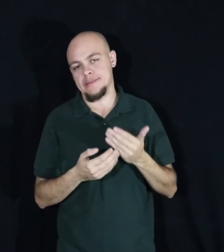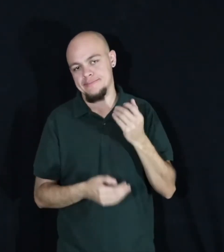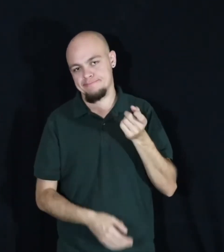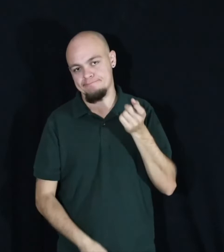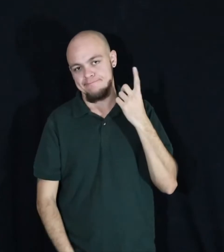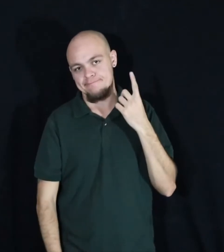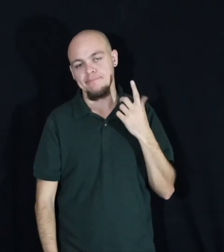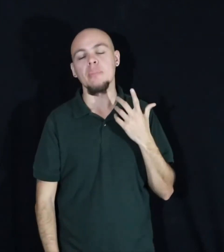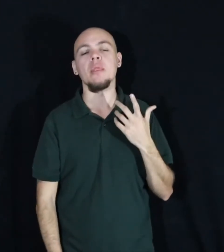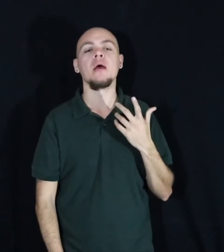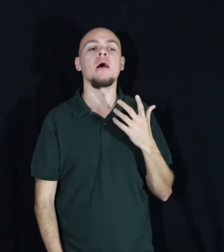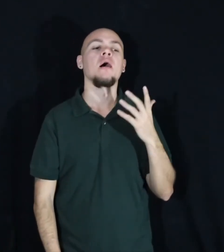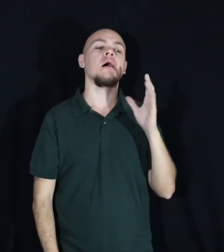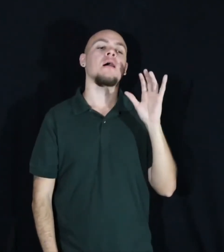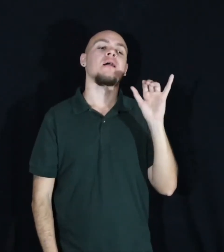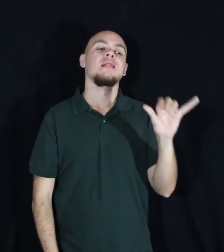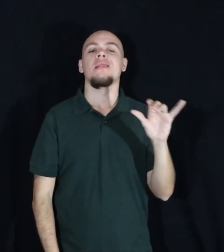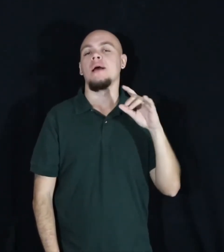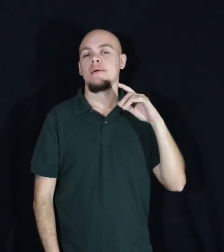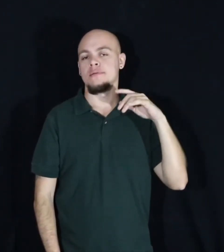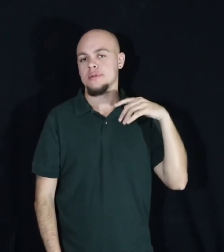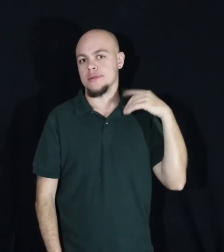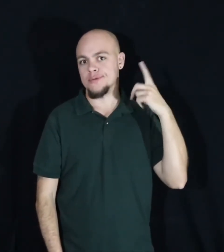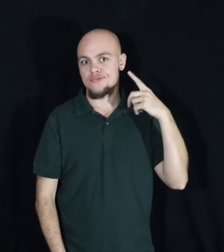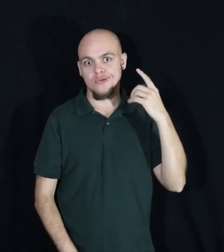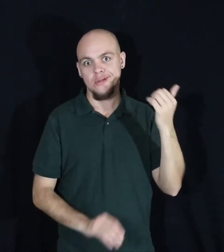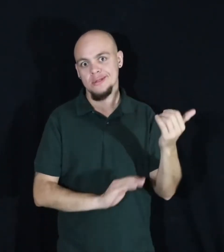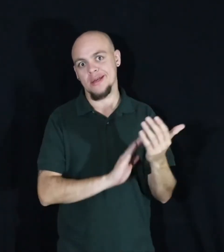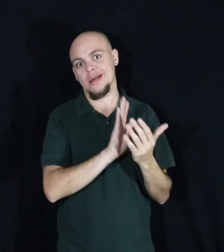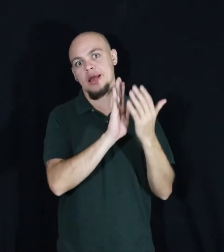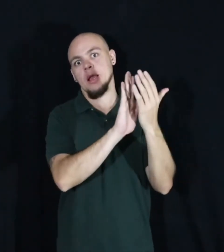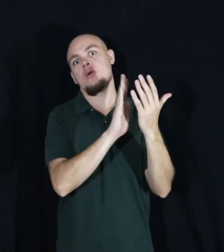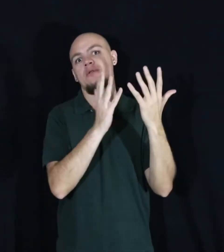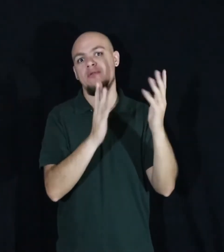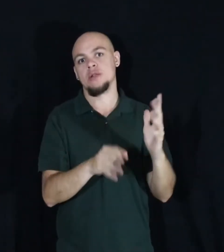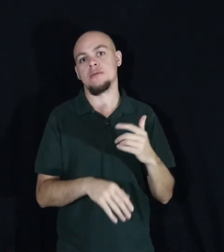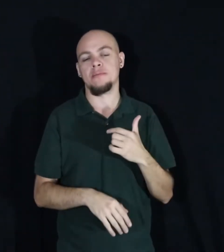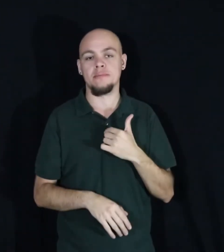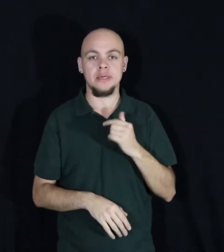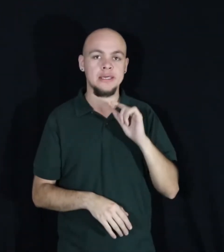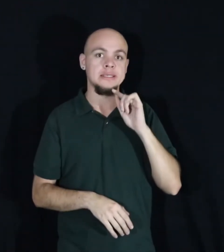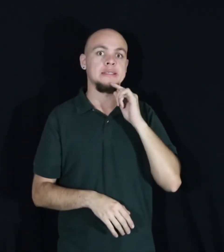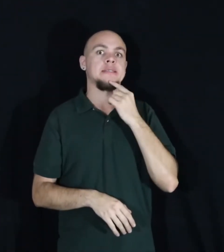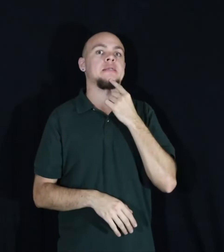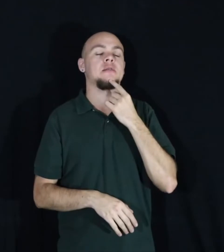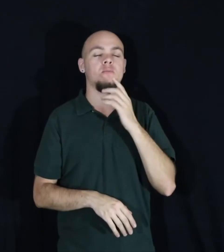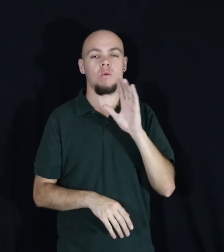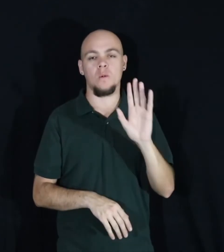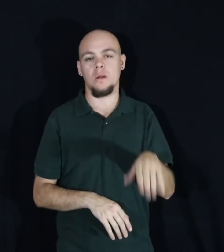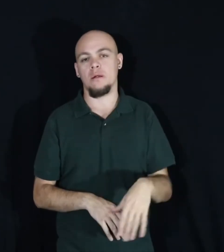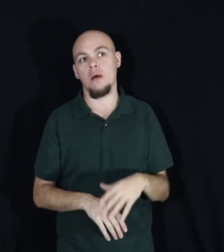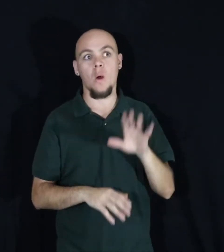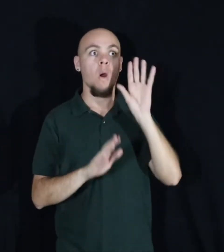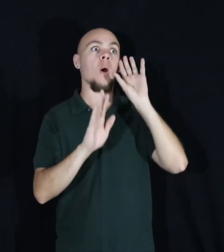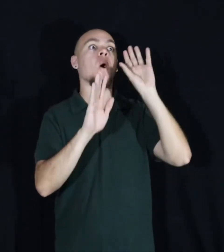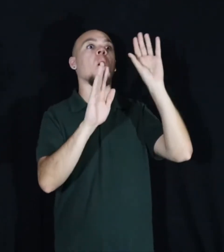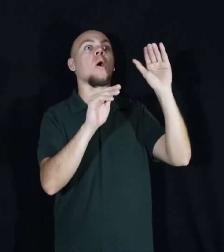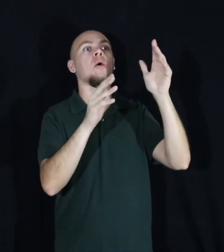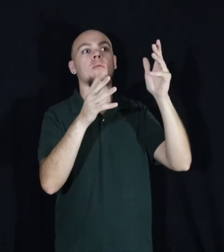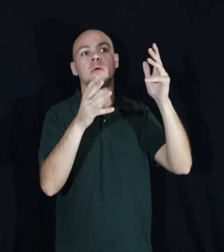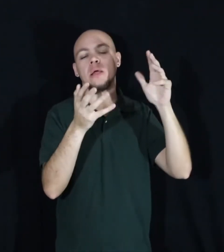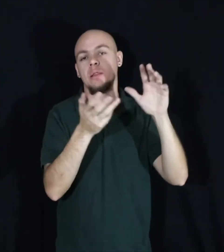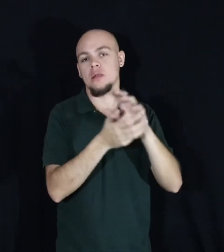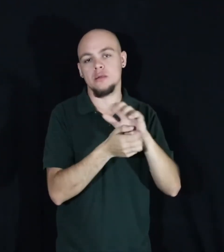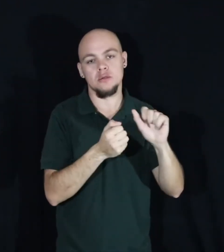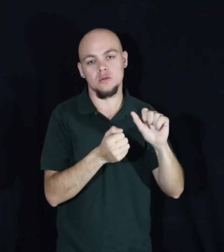was easier to say, well, that was a crazy encounter, and move on, right? Because rather than be disappointed, rather than have that hope, what little is left